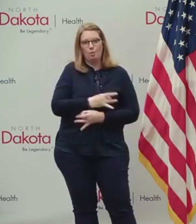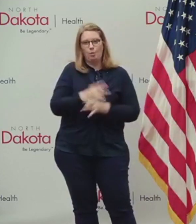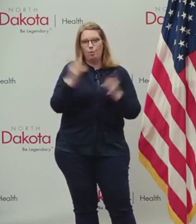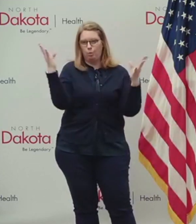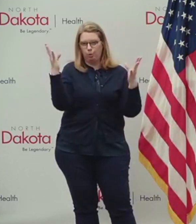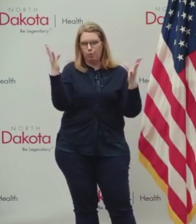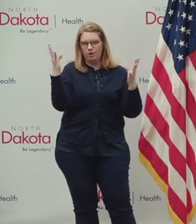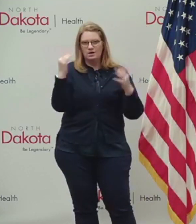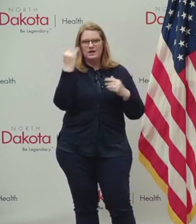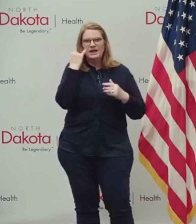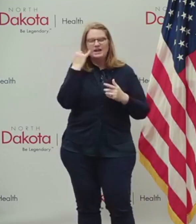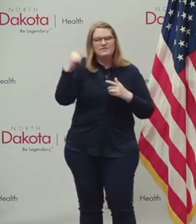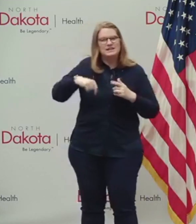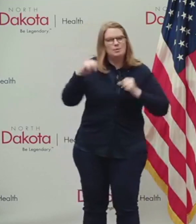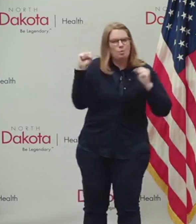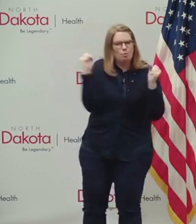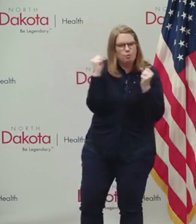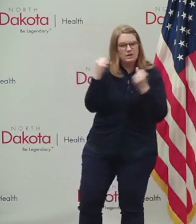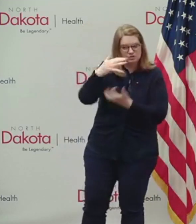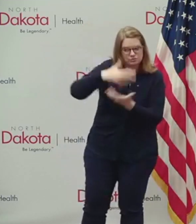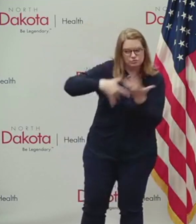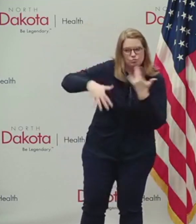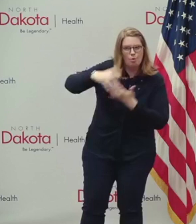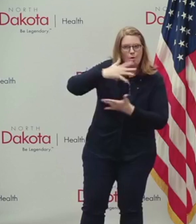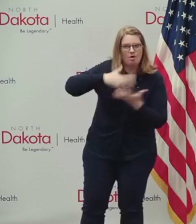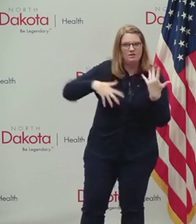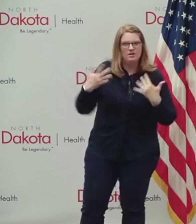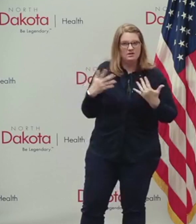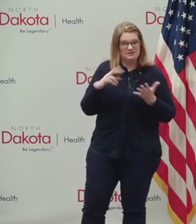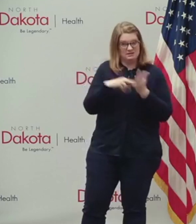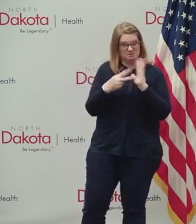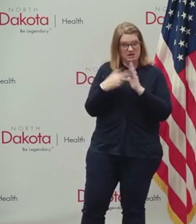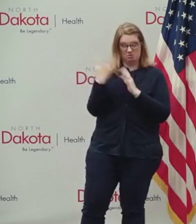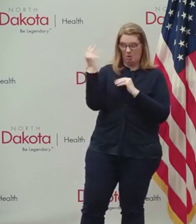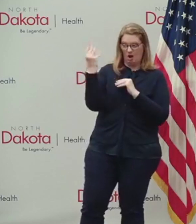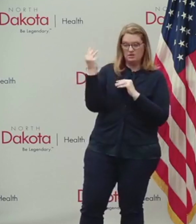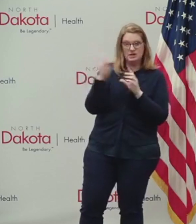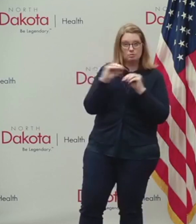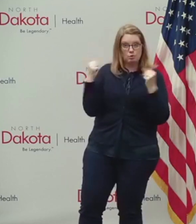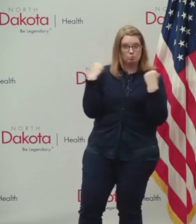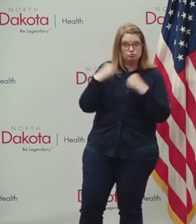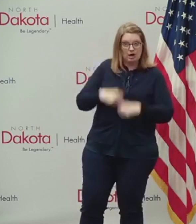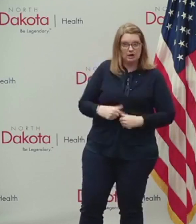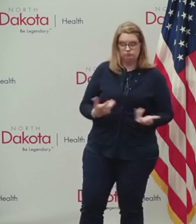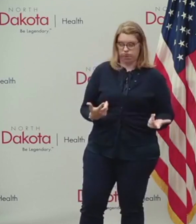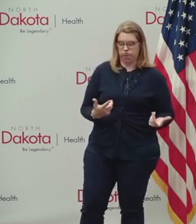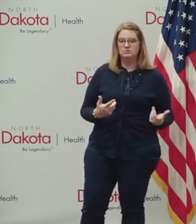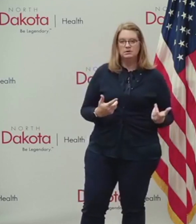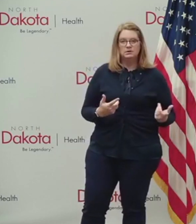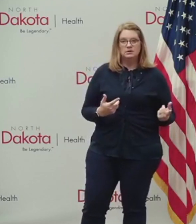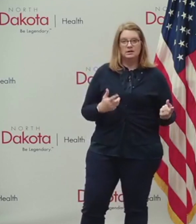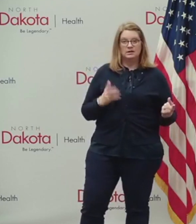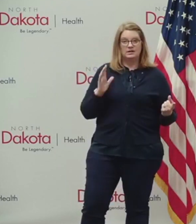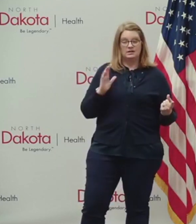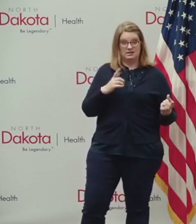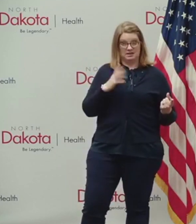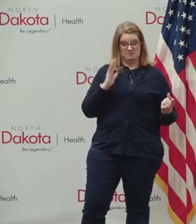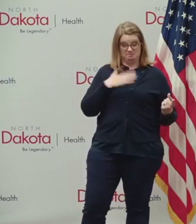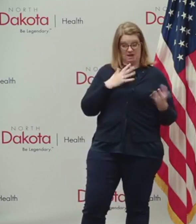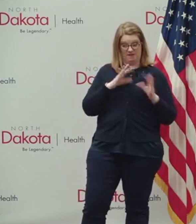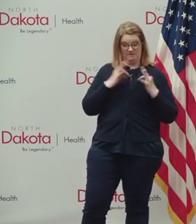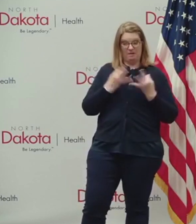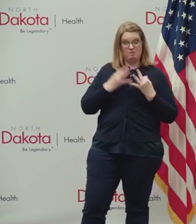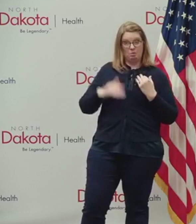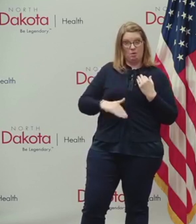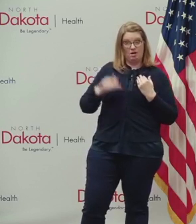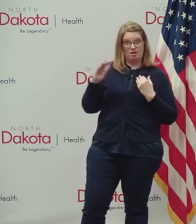If you're in the middle of a winter storm, you don't go outside without a jacket. You don't. I know in our family growing up, you made sure you had a shovel in the car and a